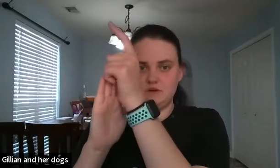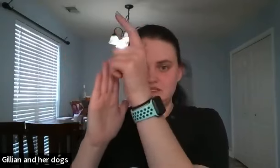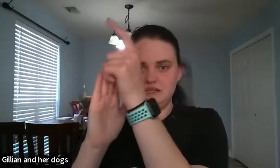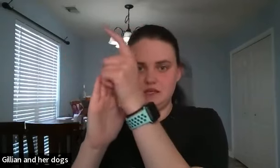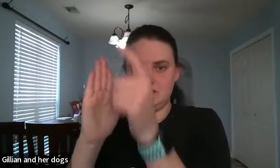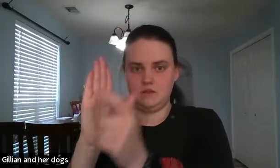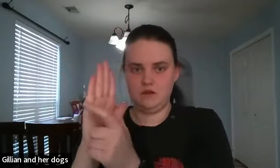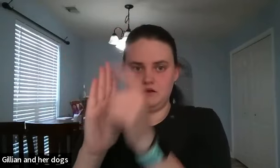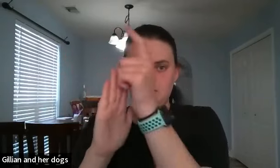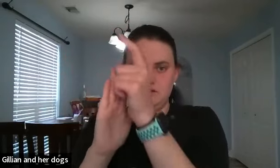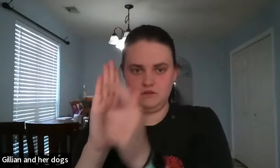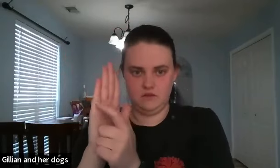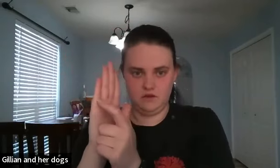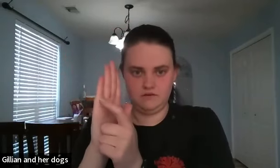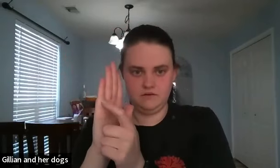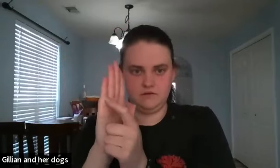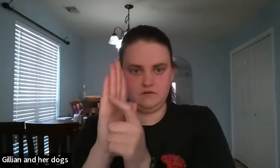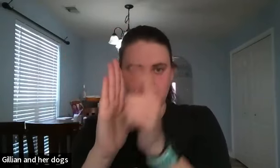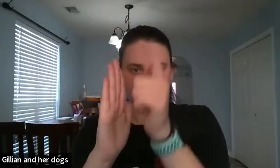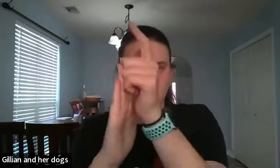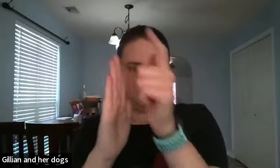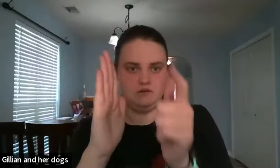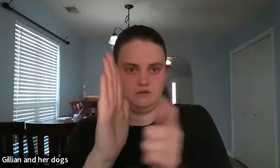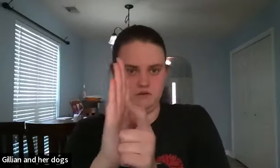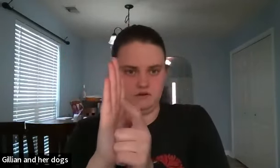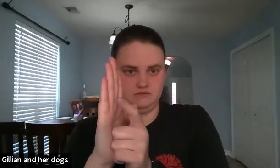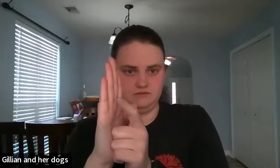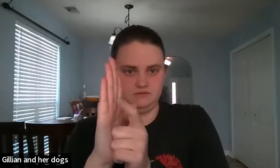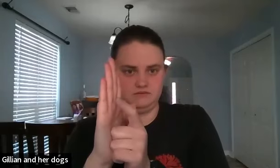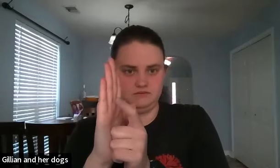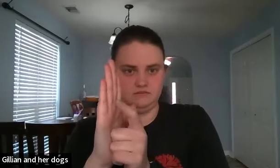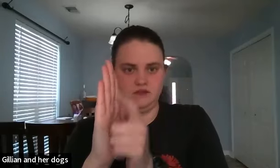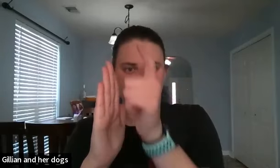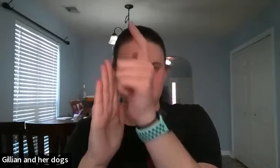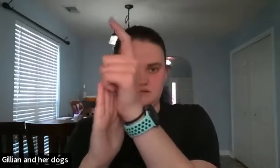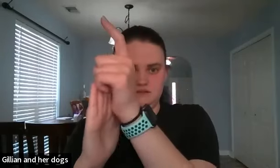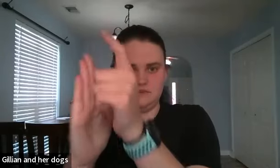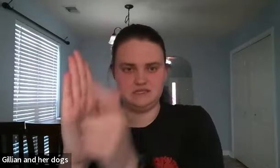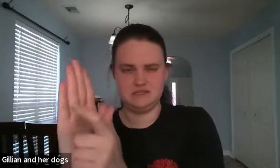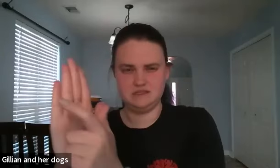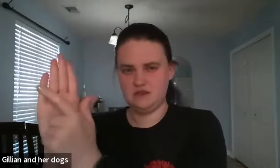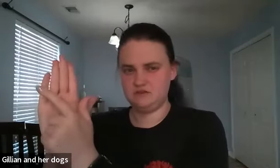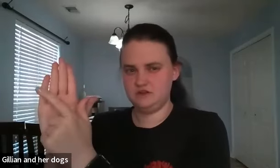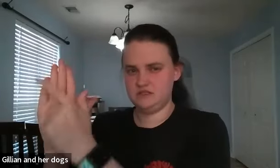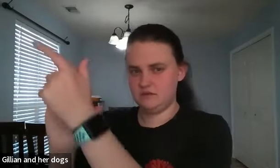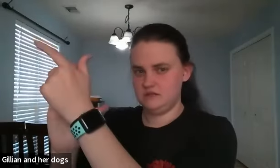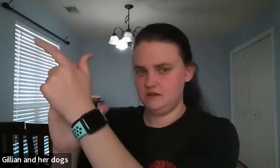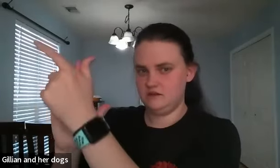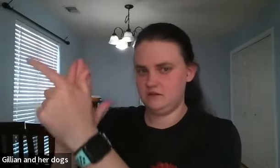twice. Law, law, law. Yeah. Does that make sense? I'll turn it sideways.